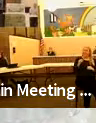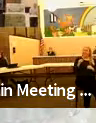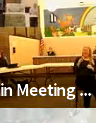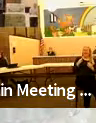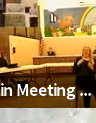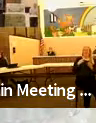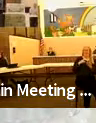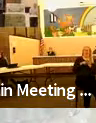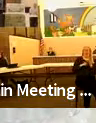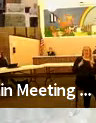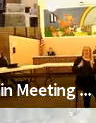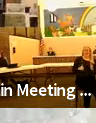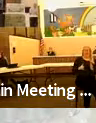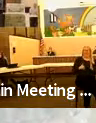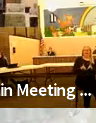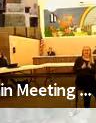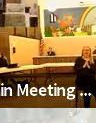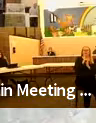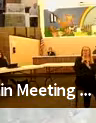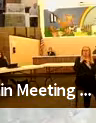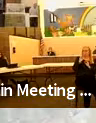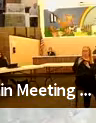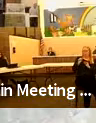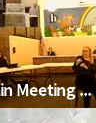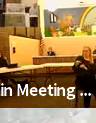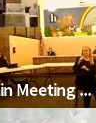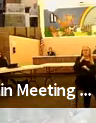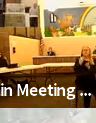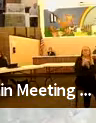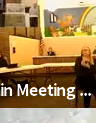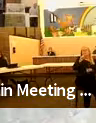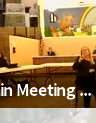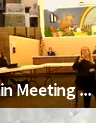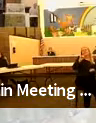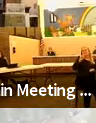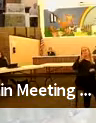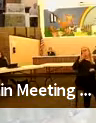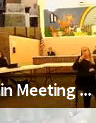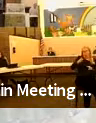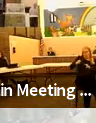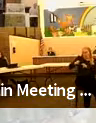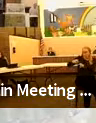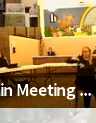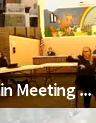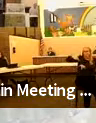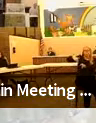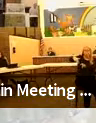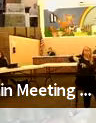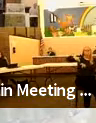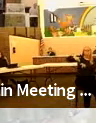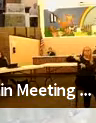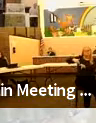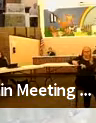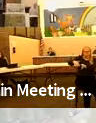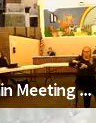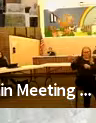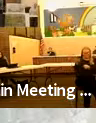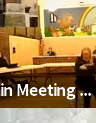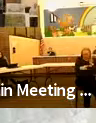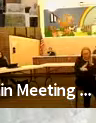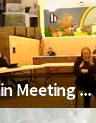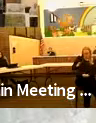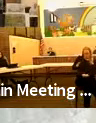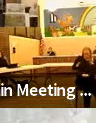has agreed to install a new sidewalk on the westernmost portion of the project where the 5 residential buildings are along Moore